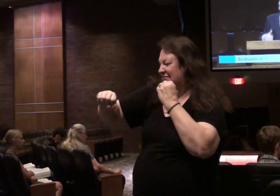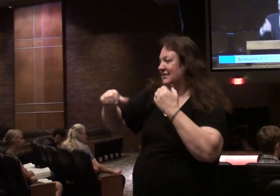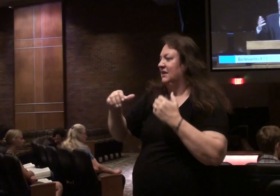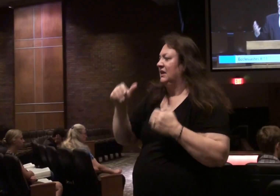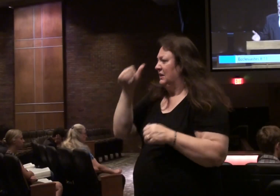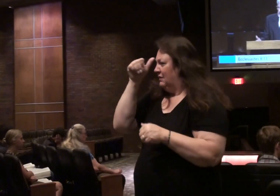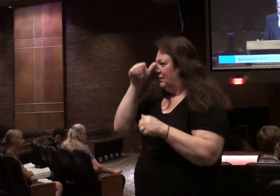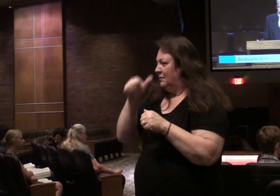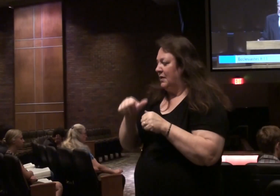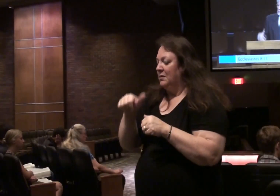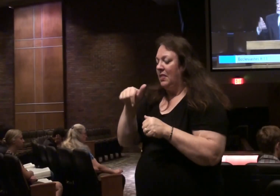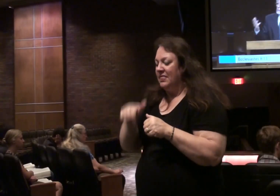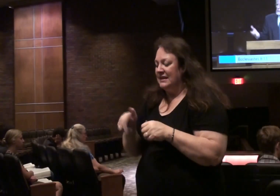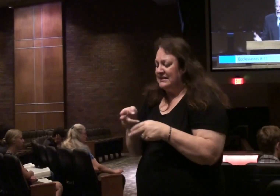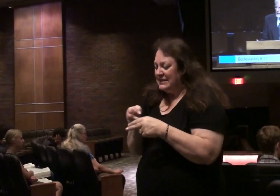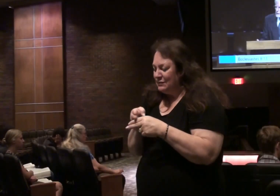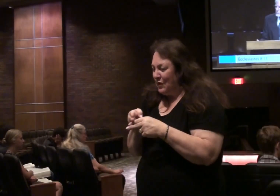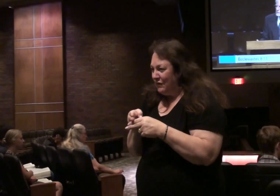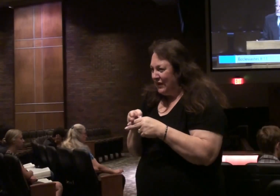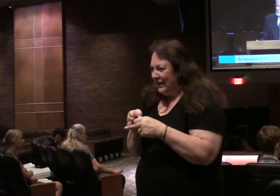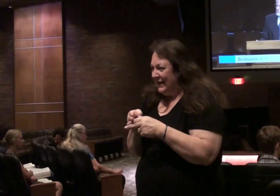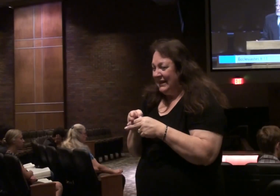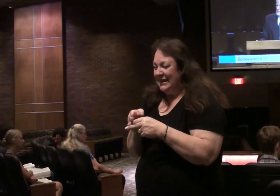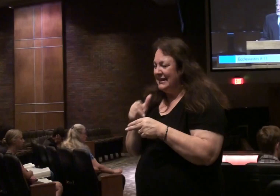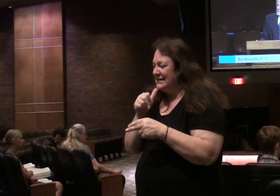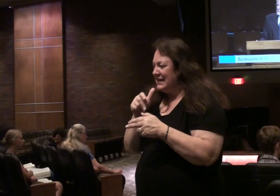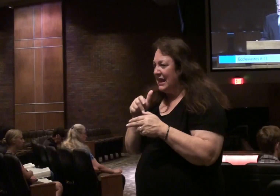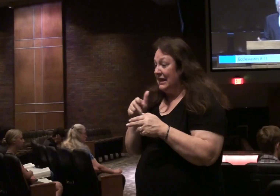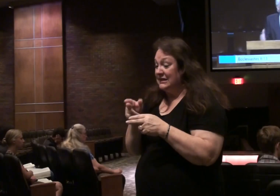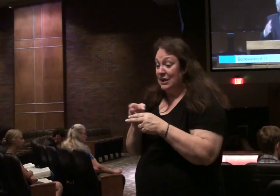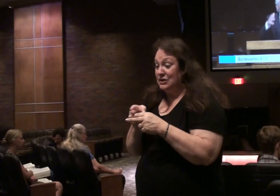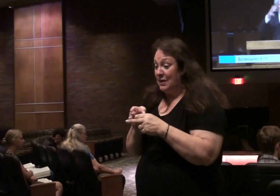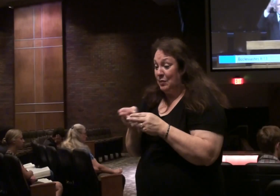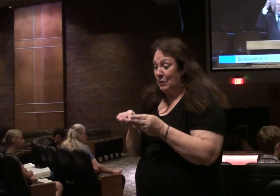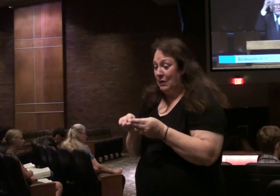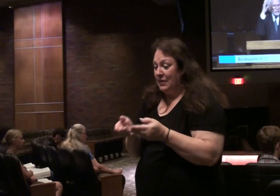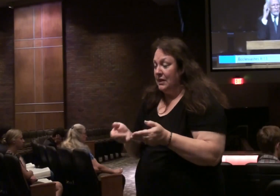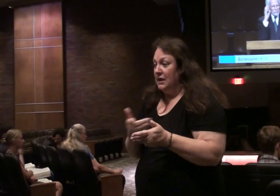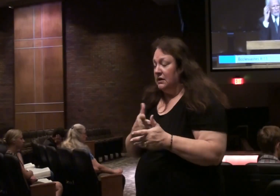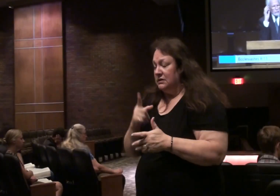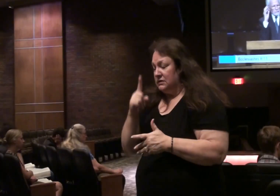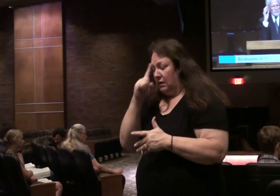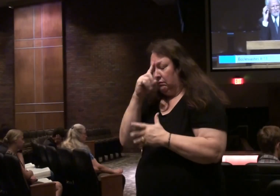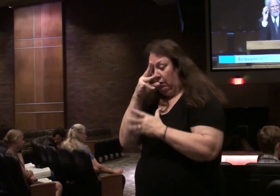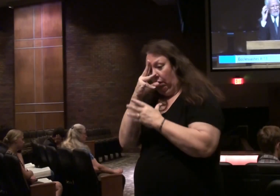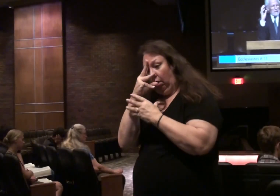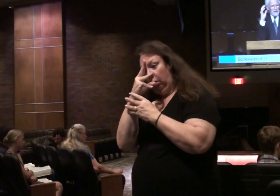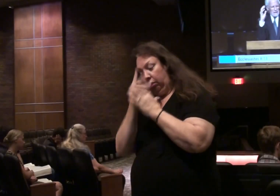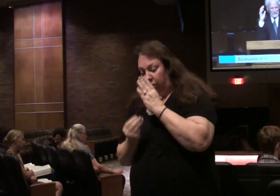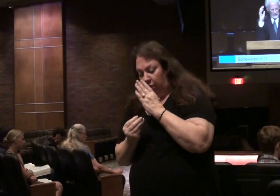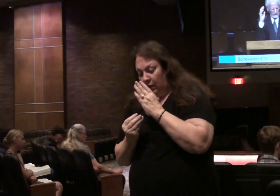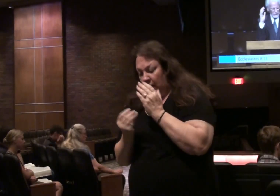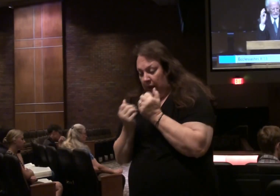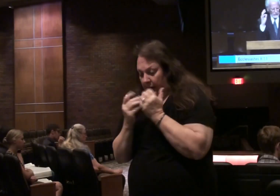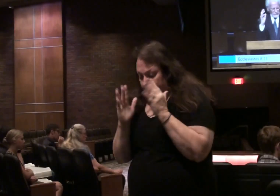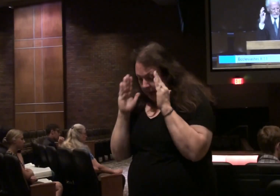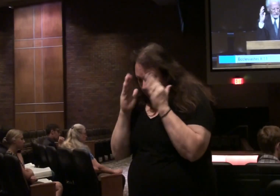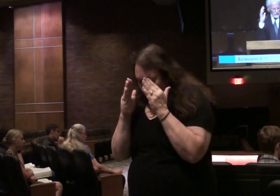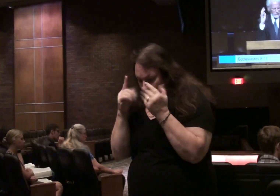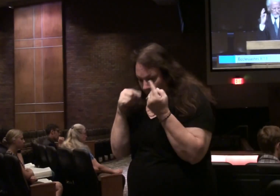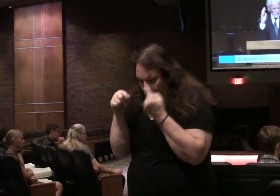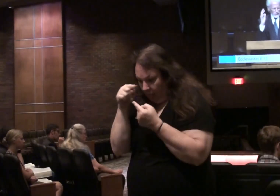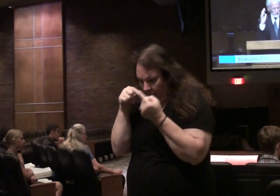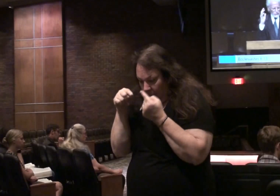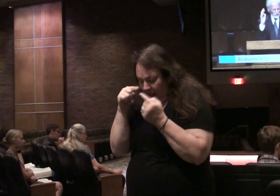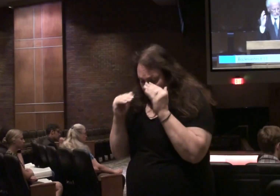remind, this is brevity. This is the shadow. So don't get so absorbed in everything revolved around